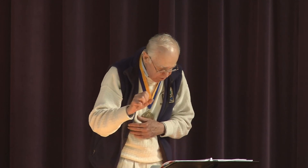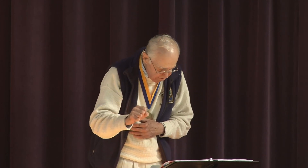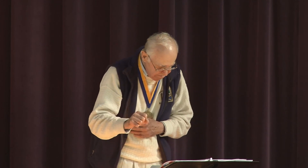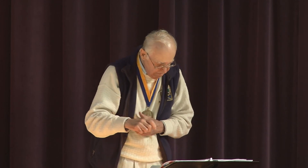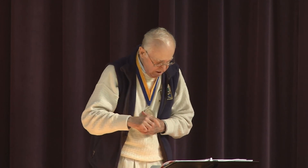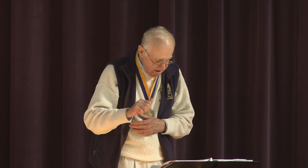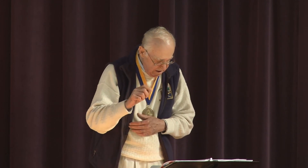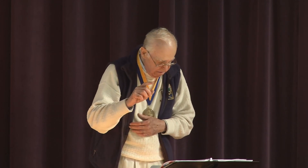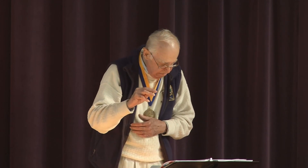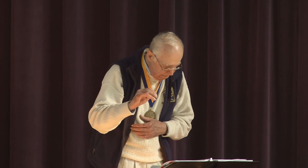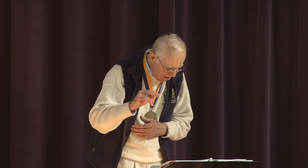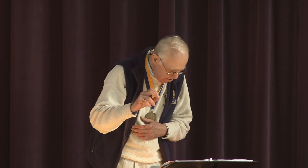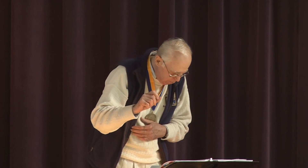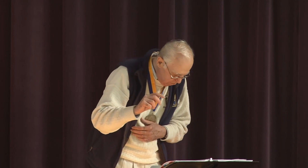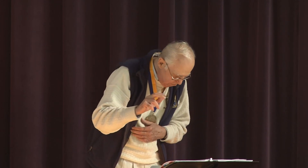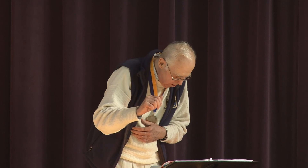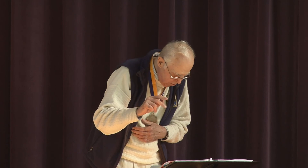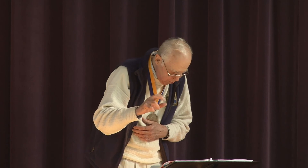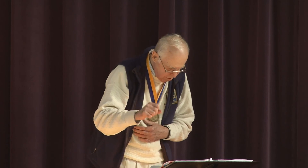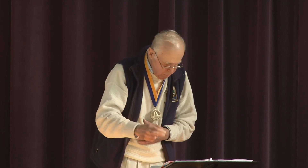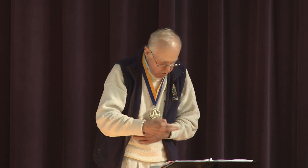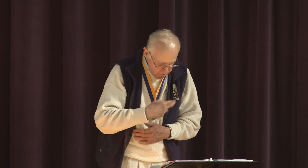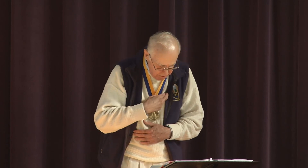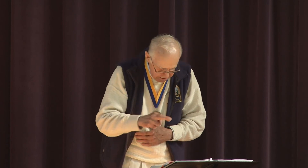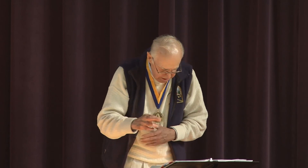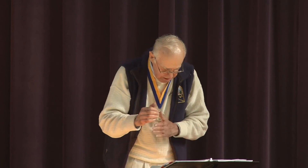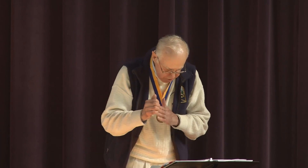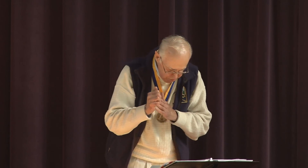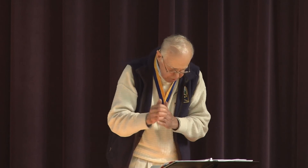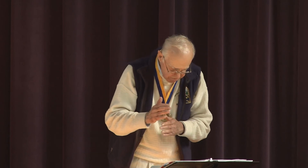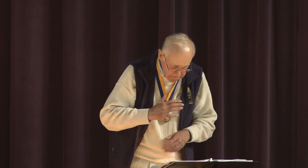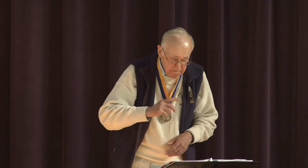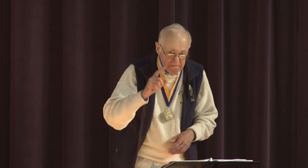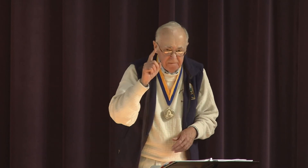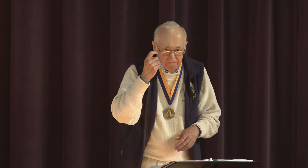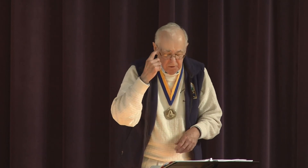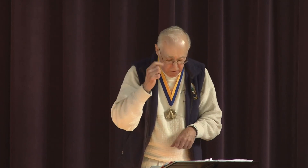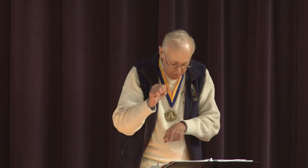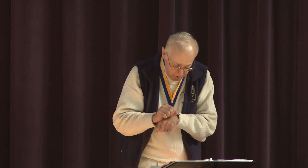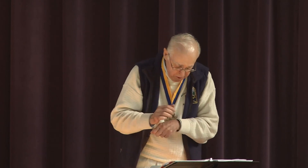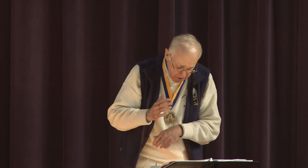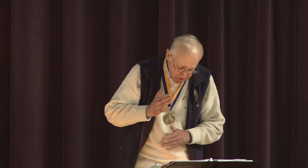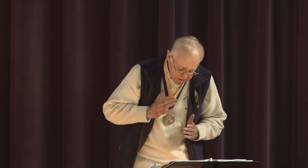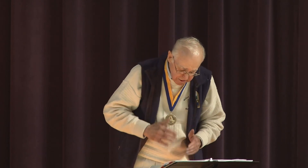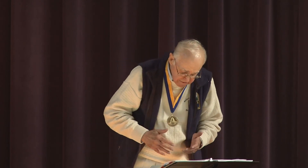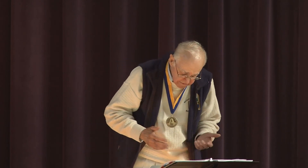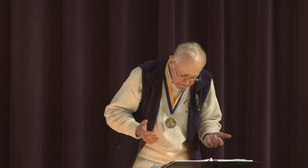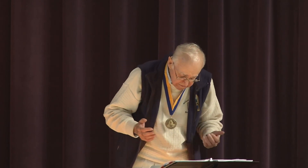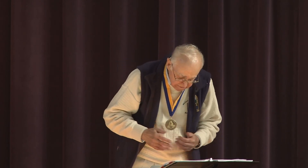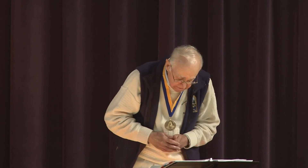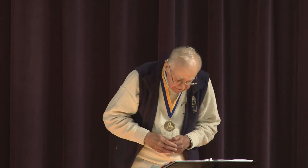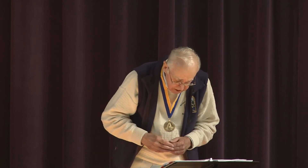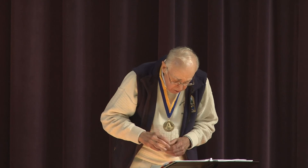as professors, administrators, religious leaders, government employees,